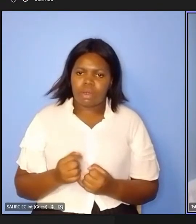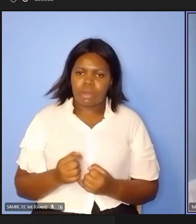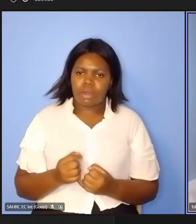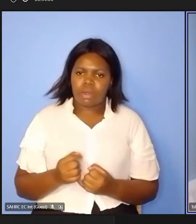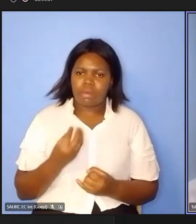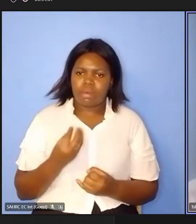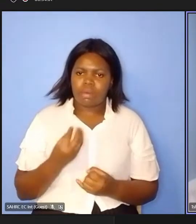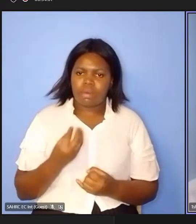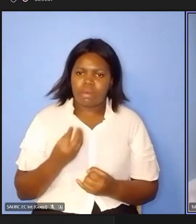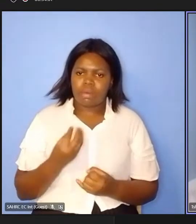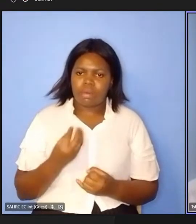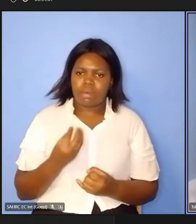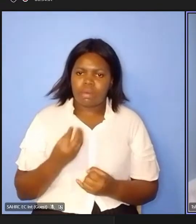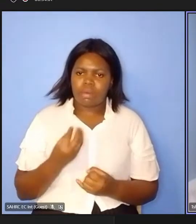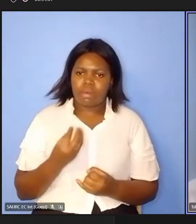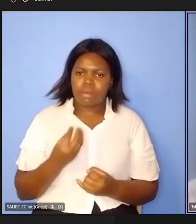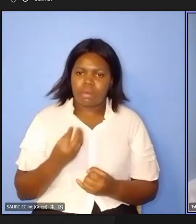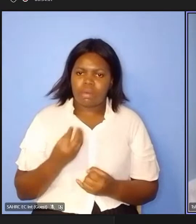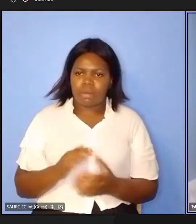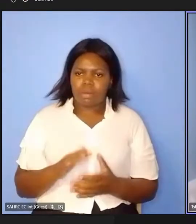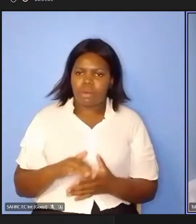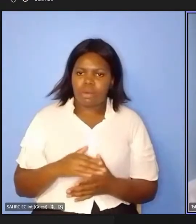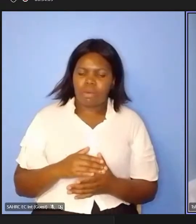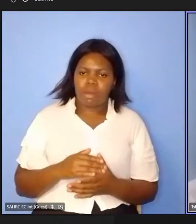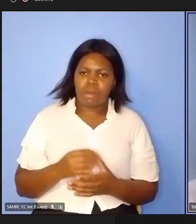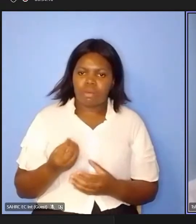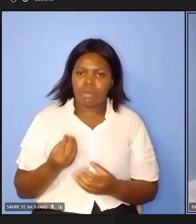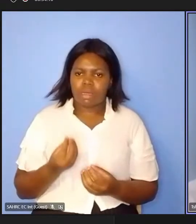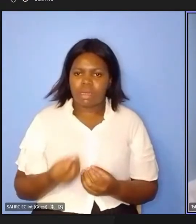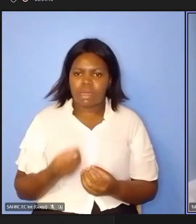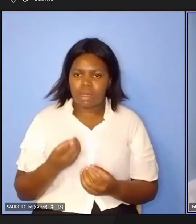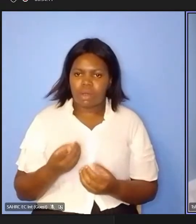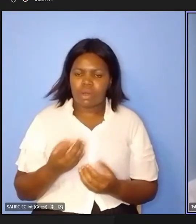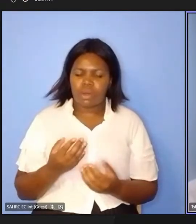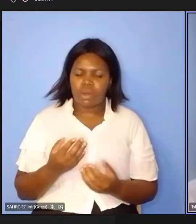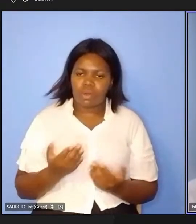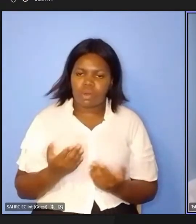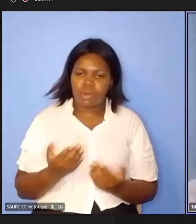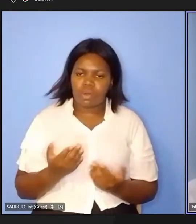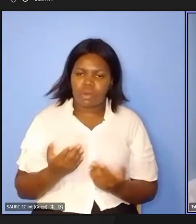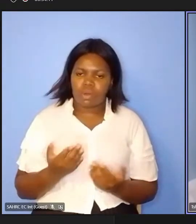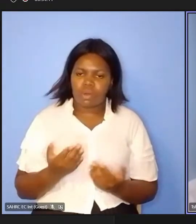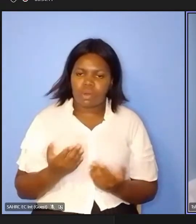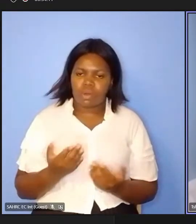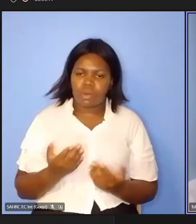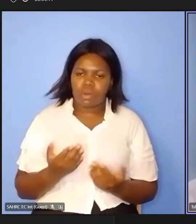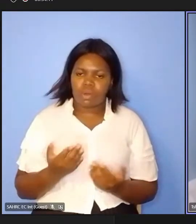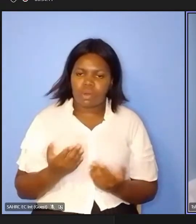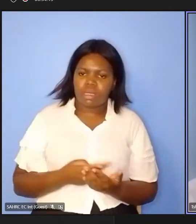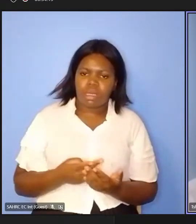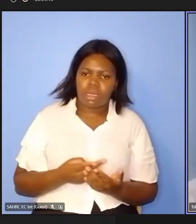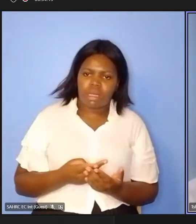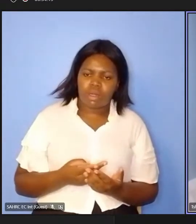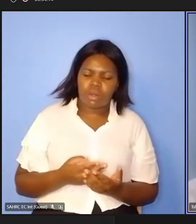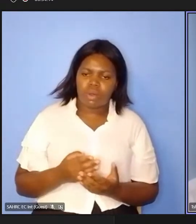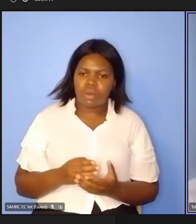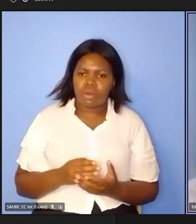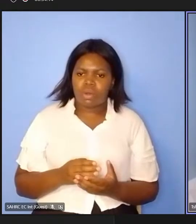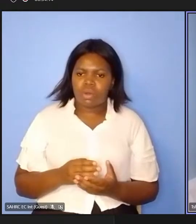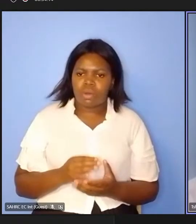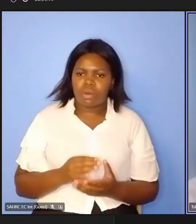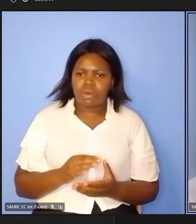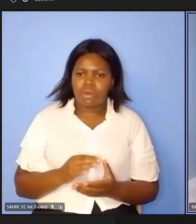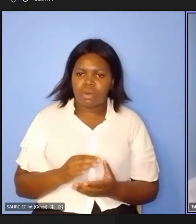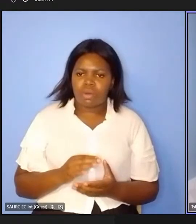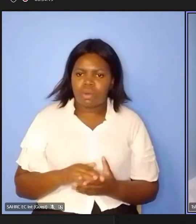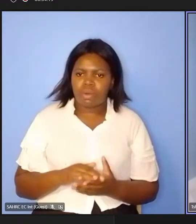proceedings because the learner is, for example, a transgender girl. We recently had a case of a girl in Khayelitsha, a